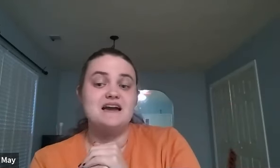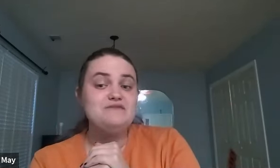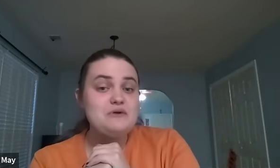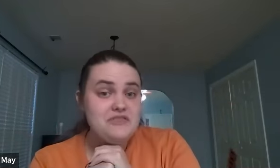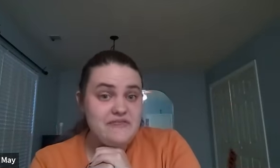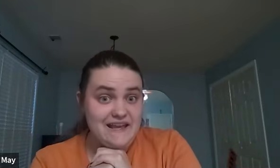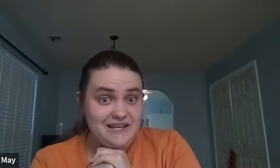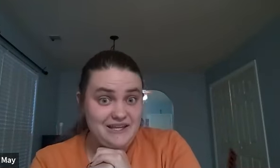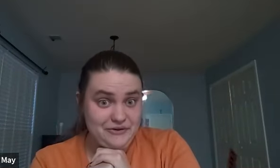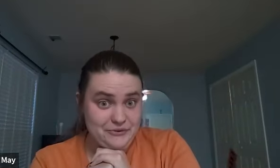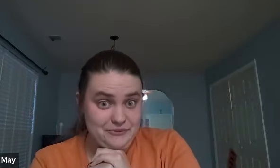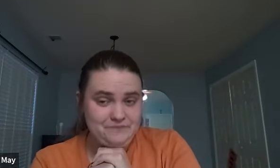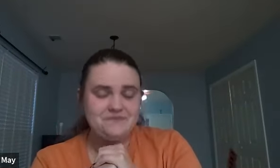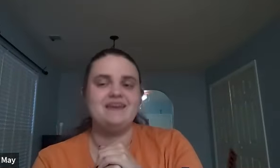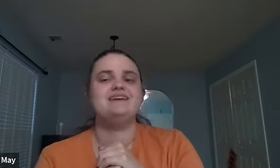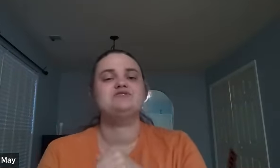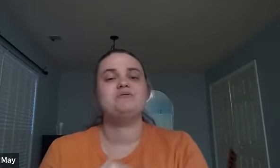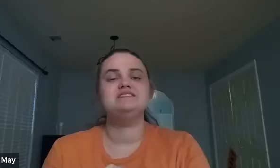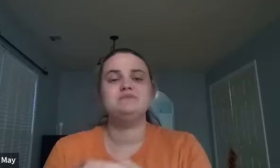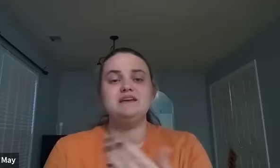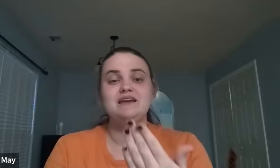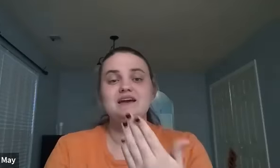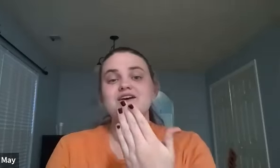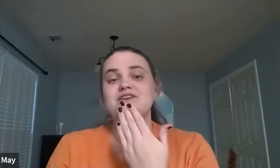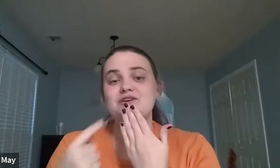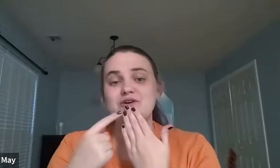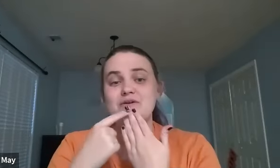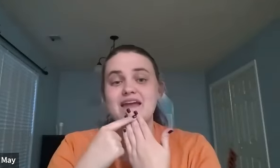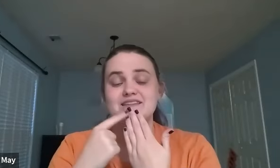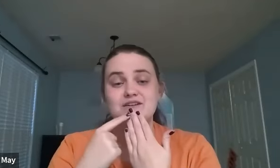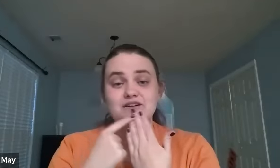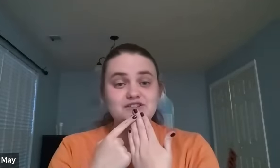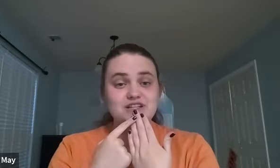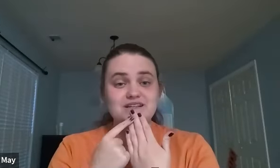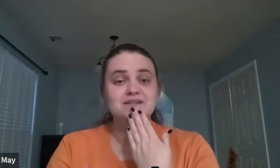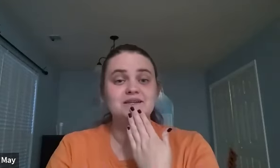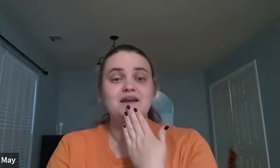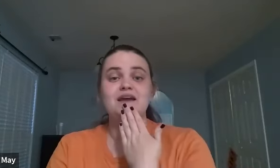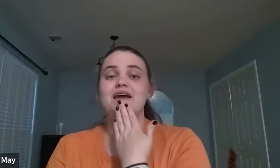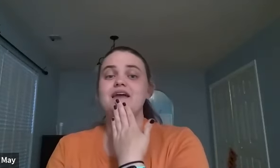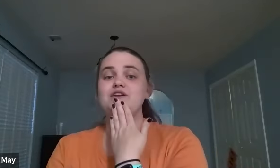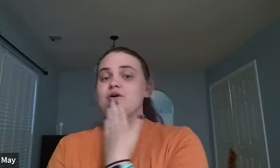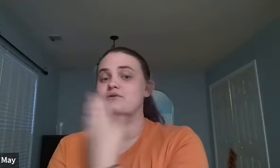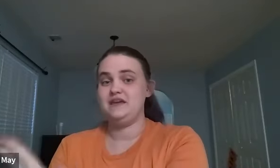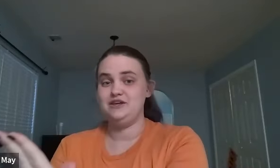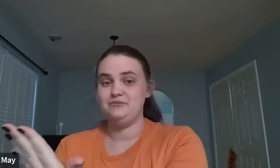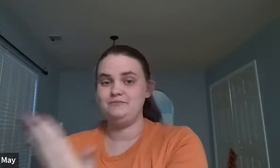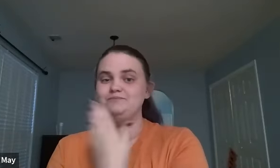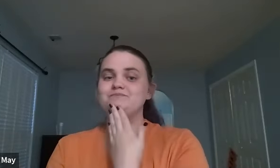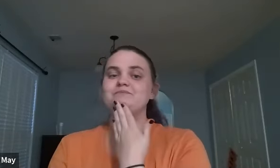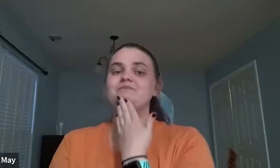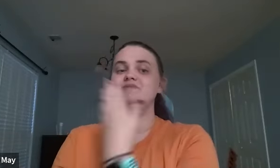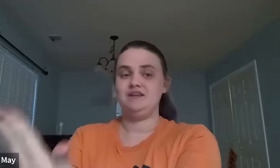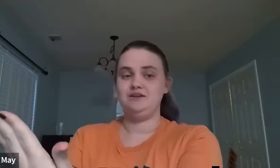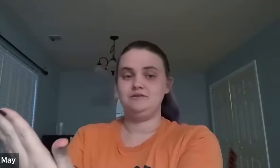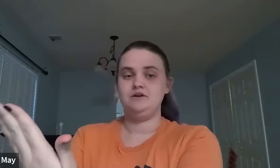for thank you is going to be your hands on your chin and you go, thank you, thank you.